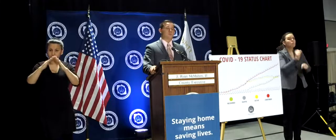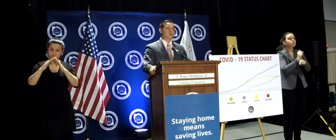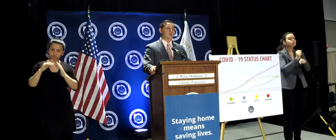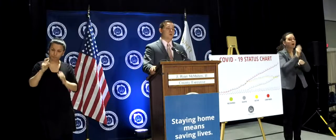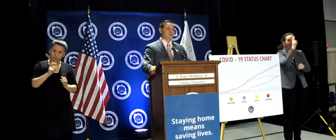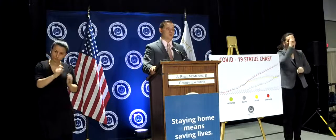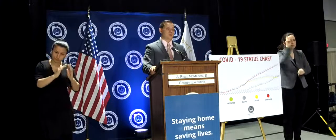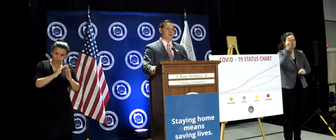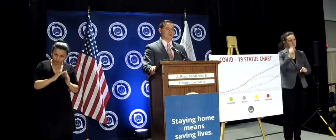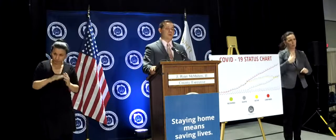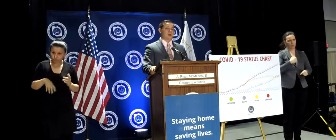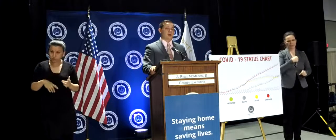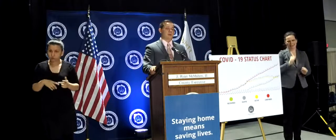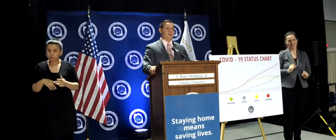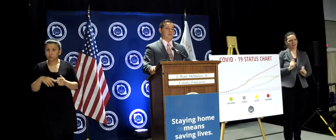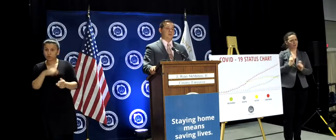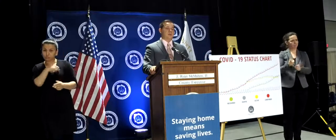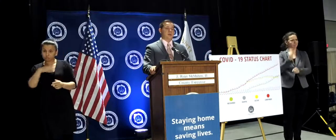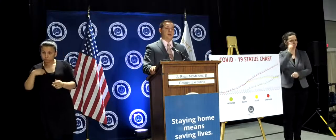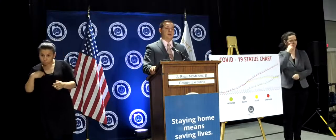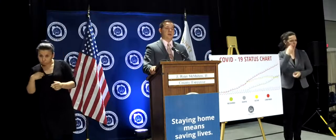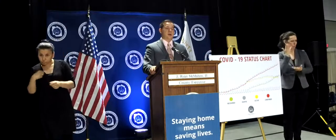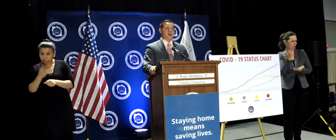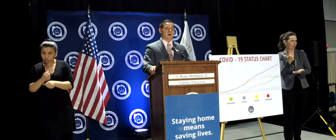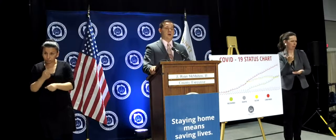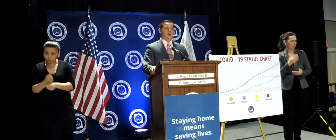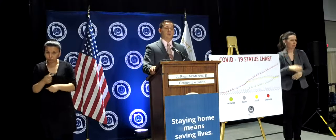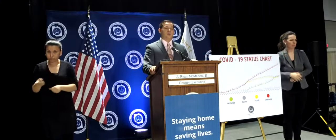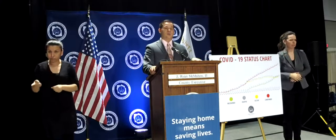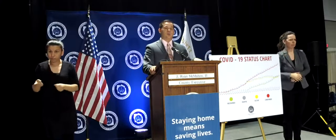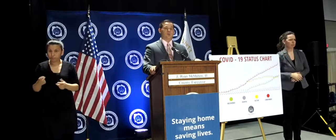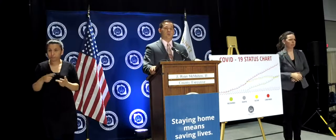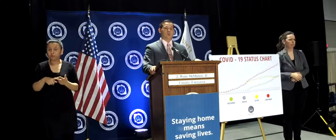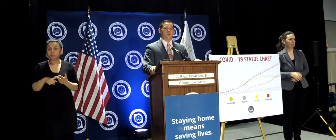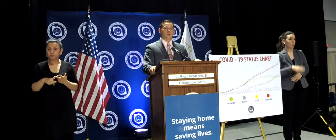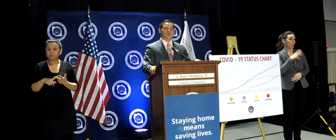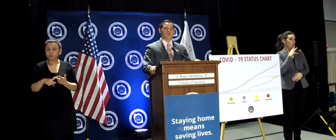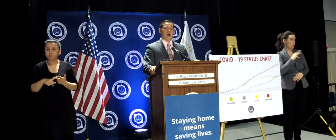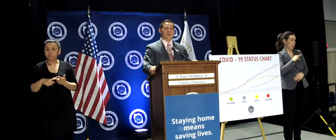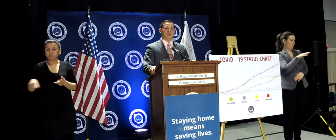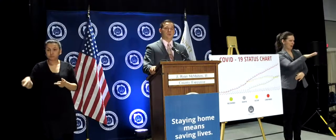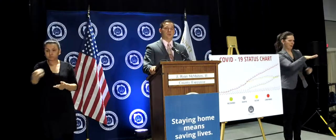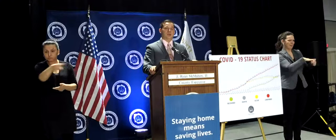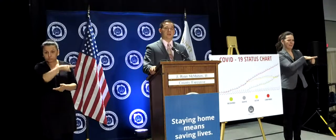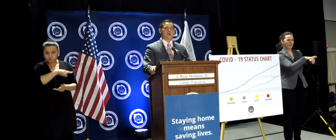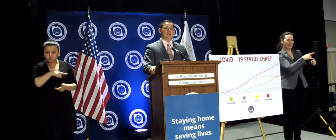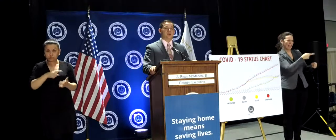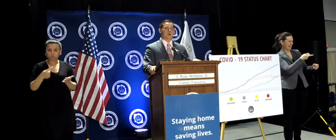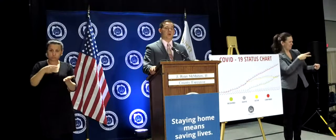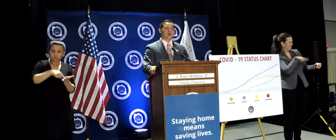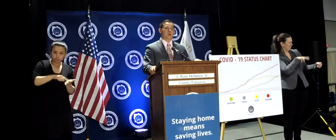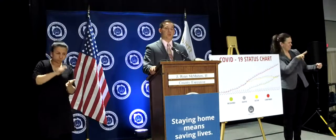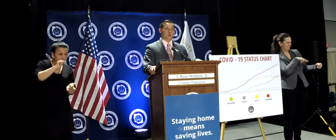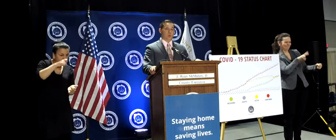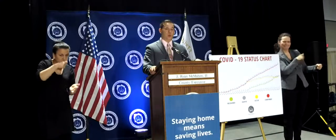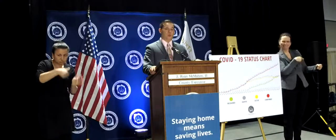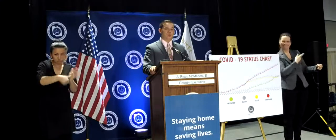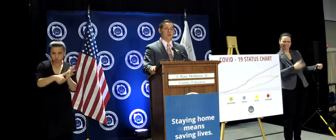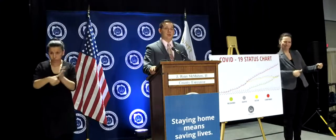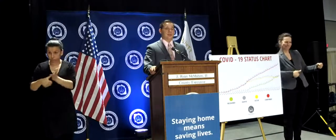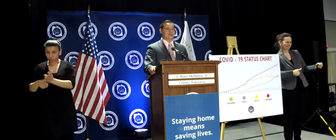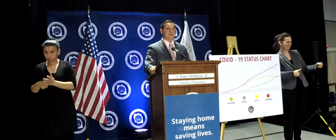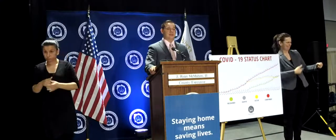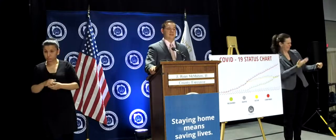it. But certainly this site will be used to help us address our need with our nursing home